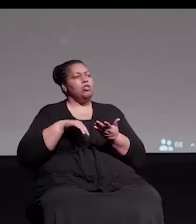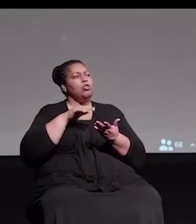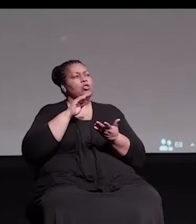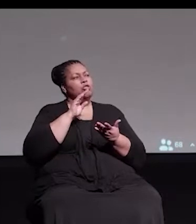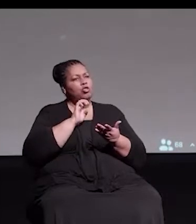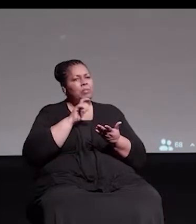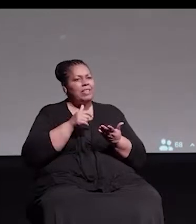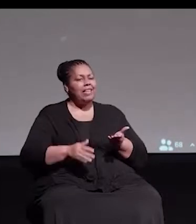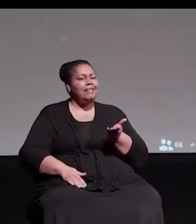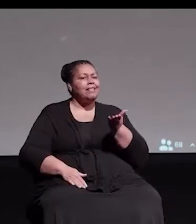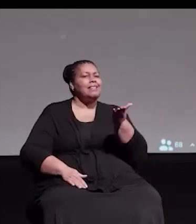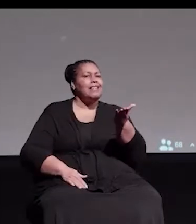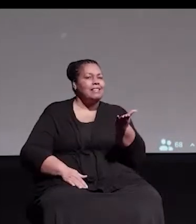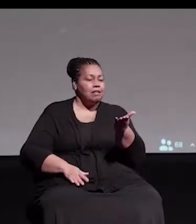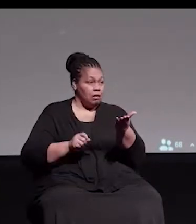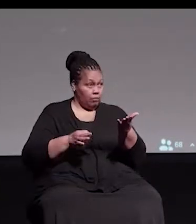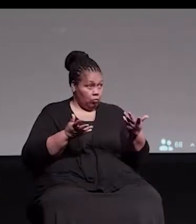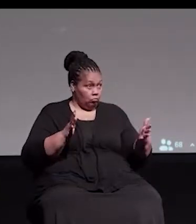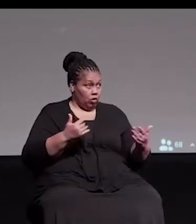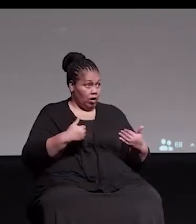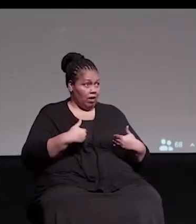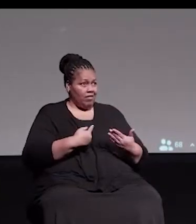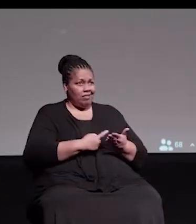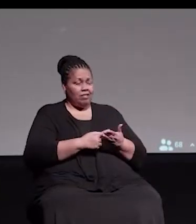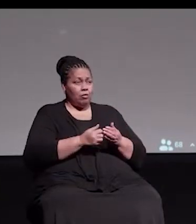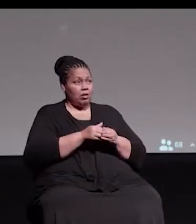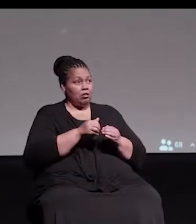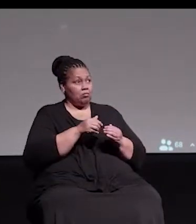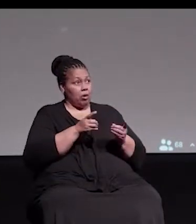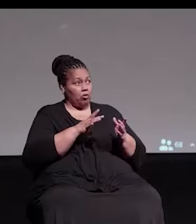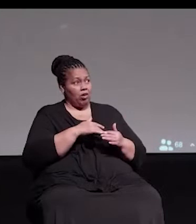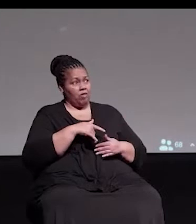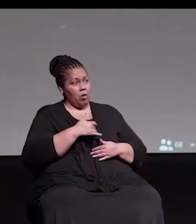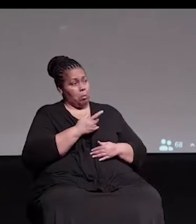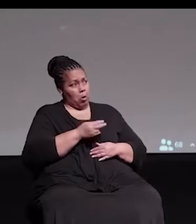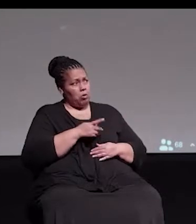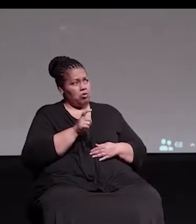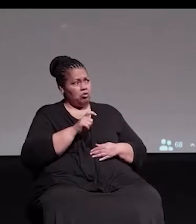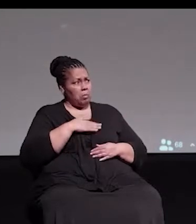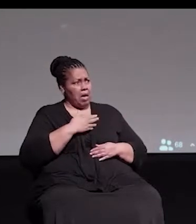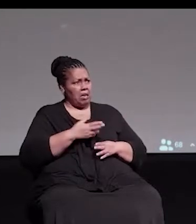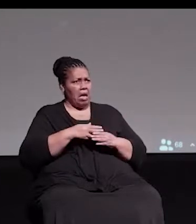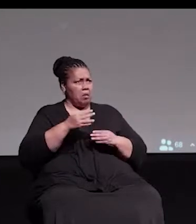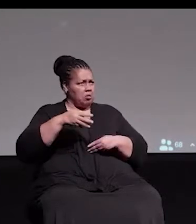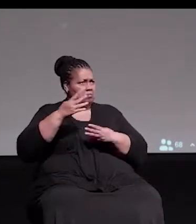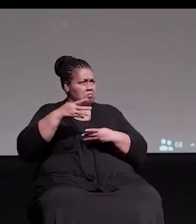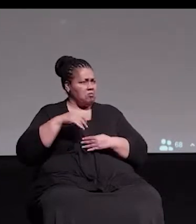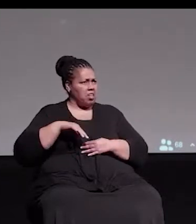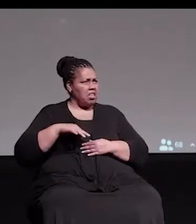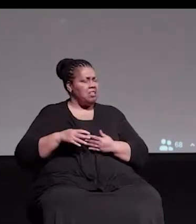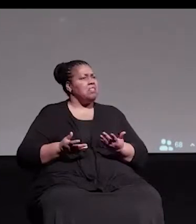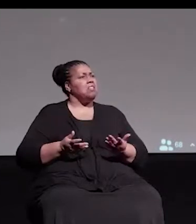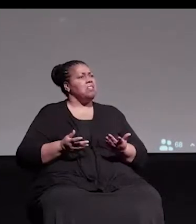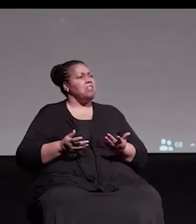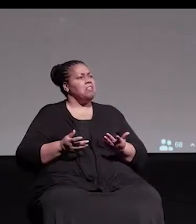if you've had the discussion with the director and you both feel as though writing credits are in consideration,